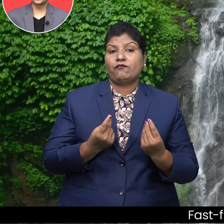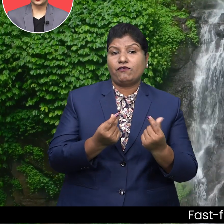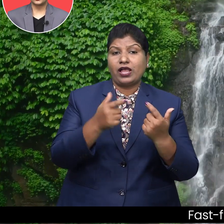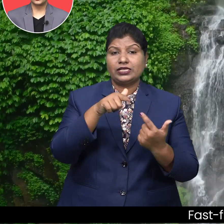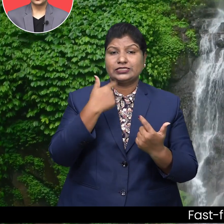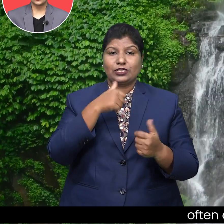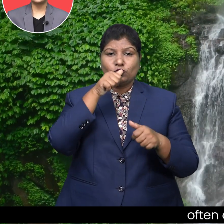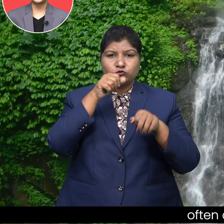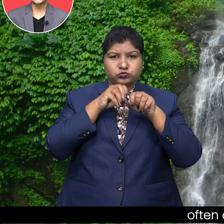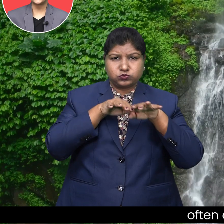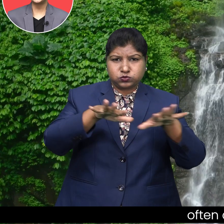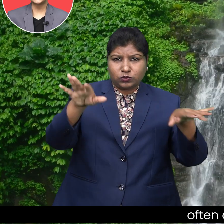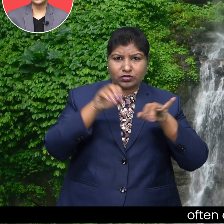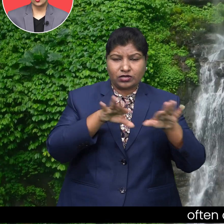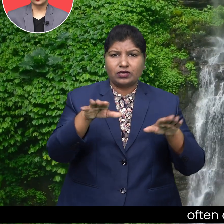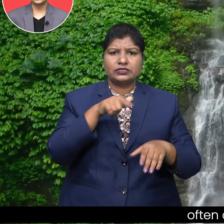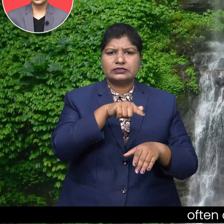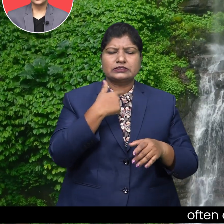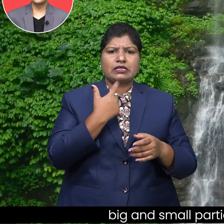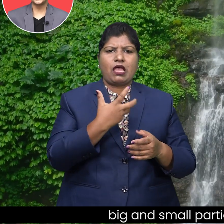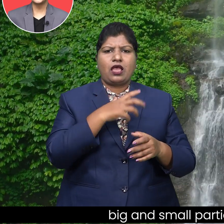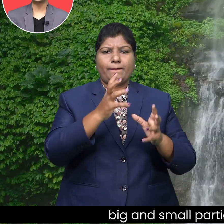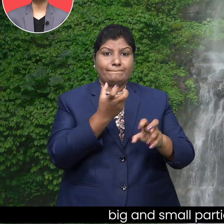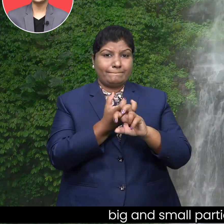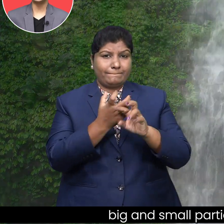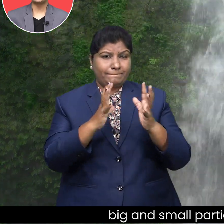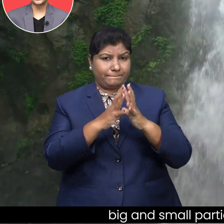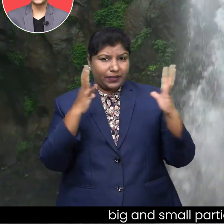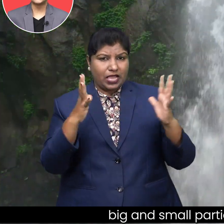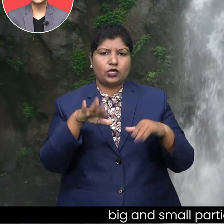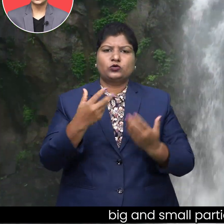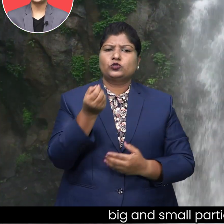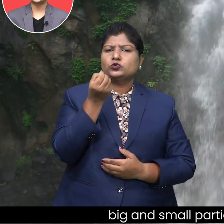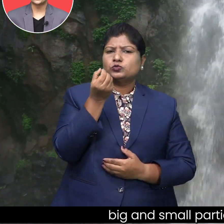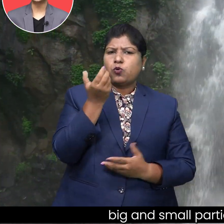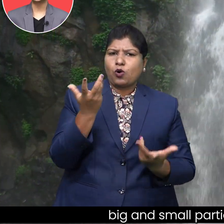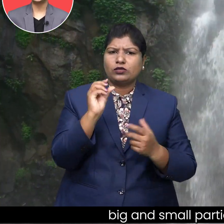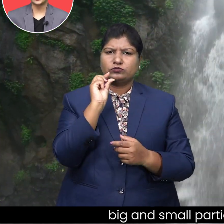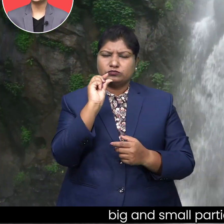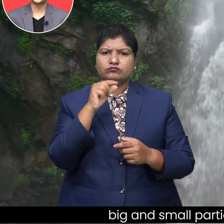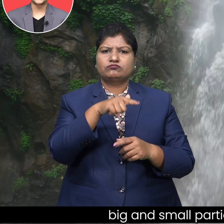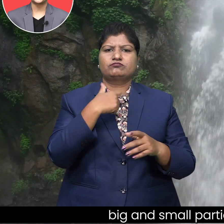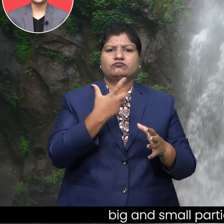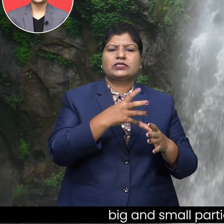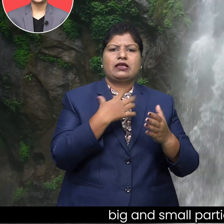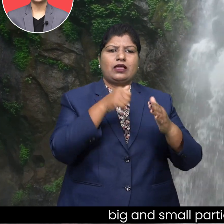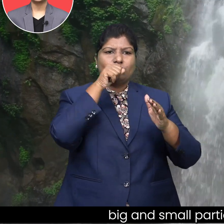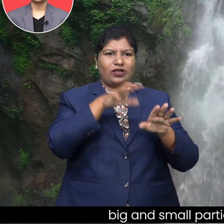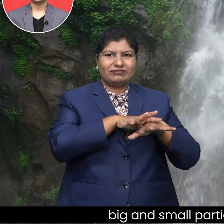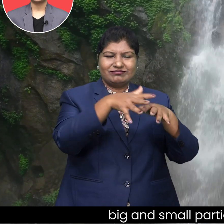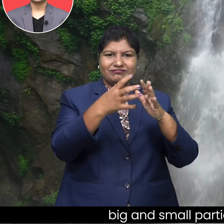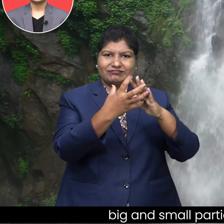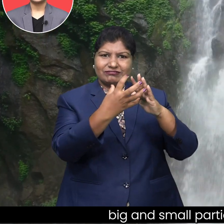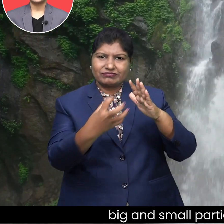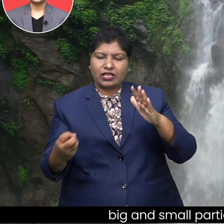Fast-flowing water often carries along big and small particles of rocks downstream.